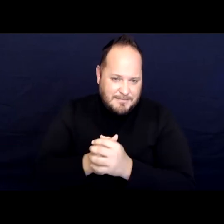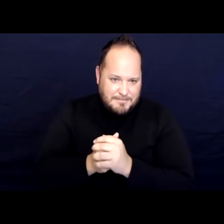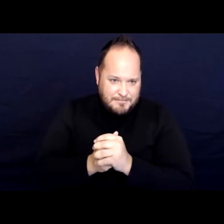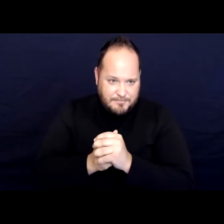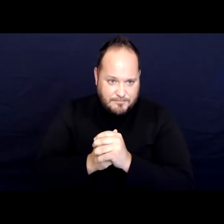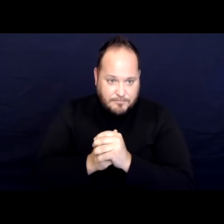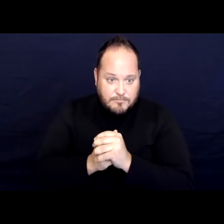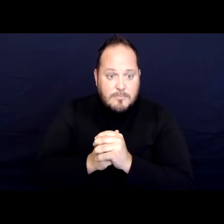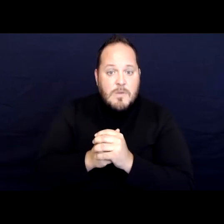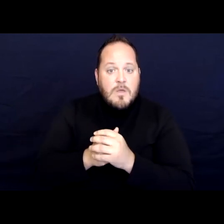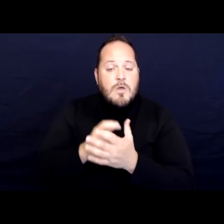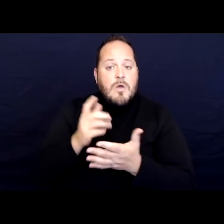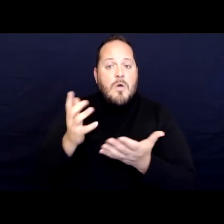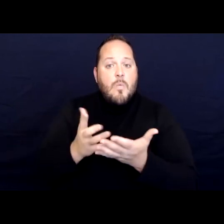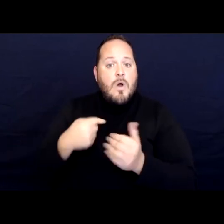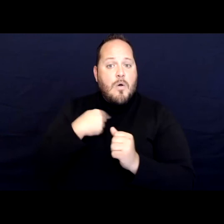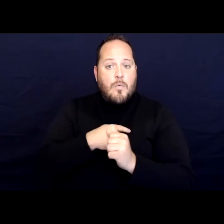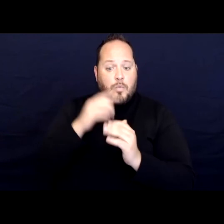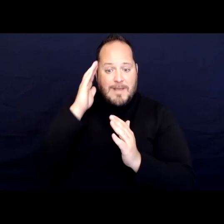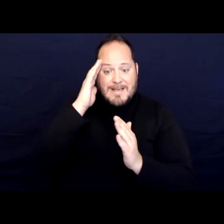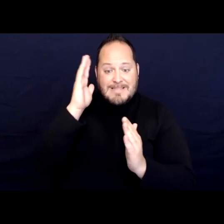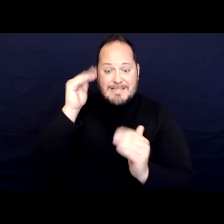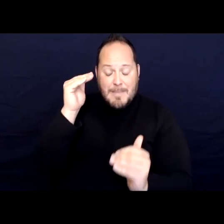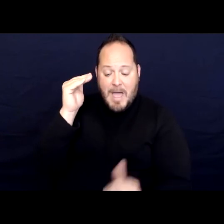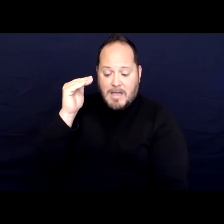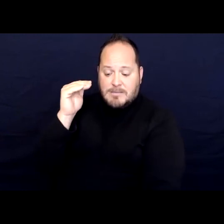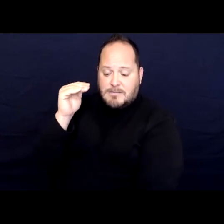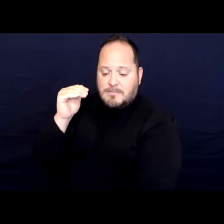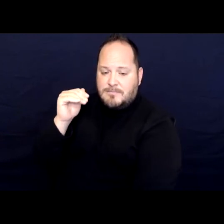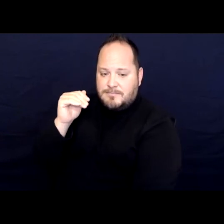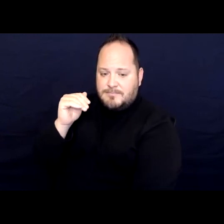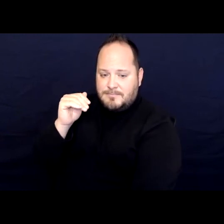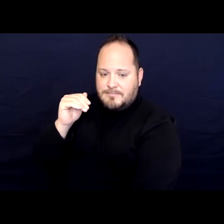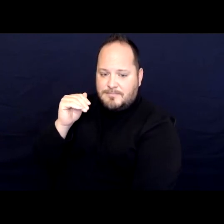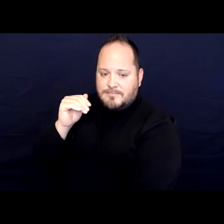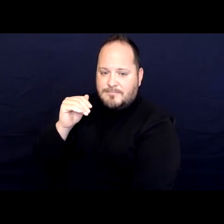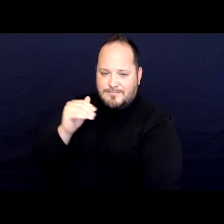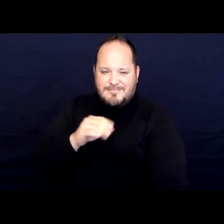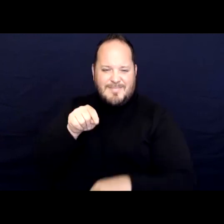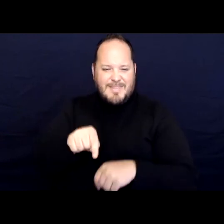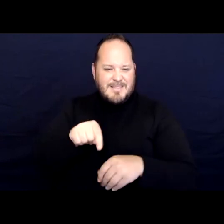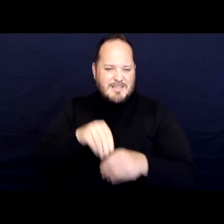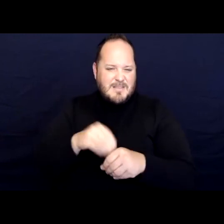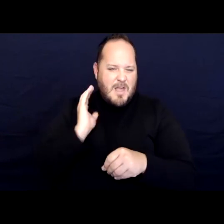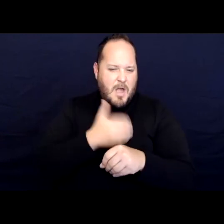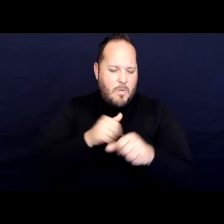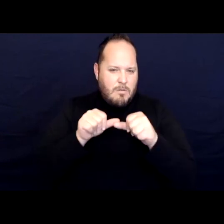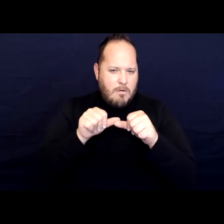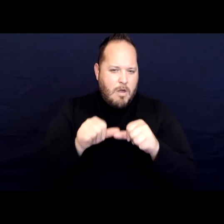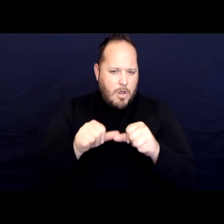What we expect, and this is sort of in our conversations ongoing, right, is